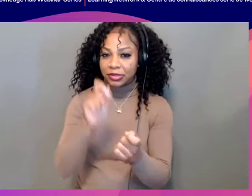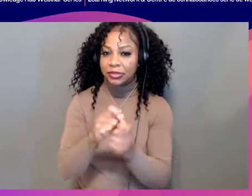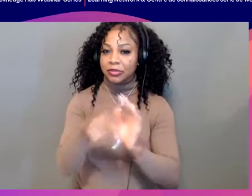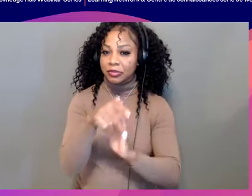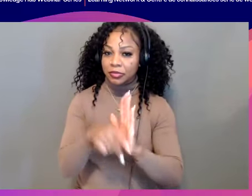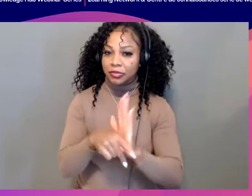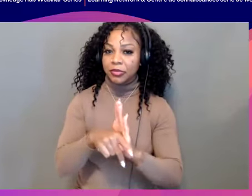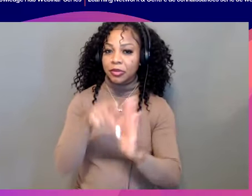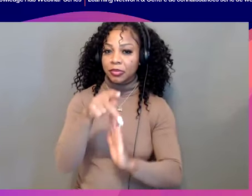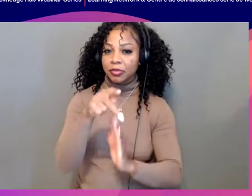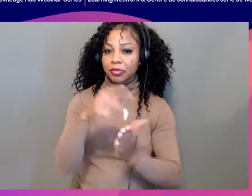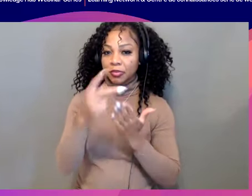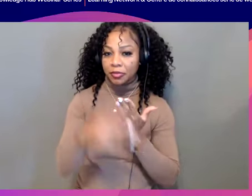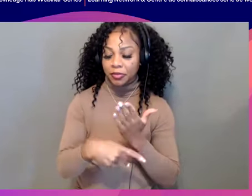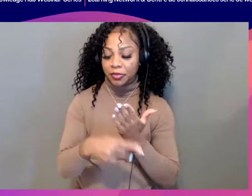policies and programs,